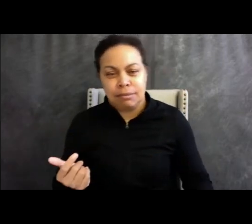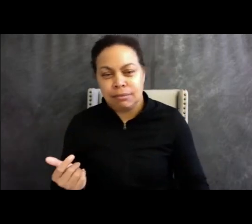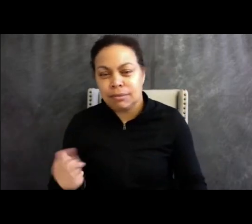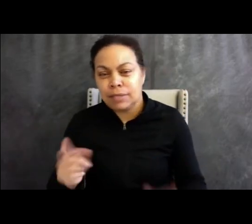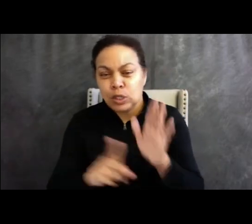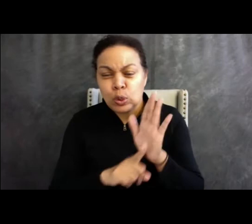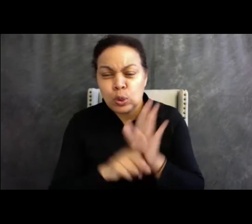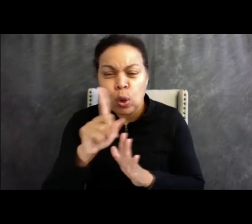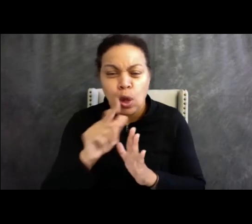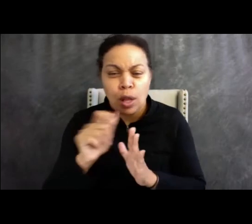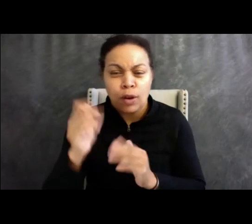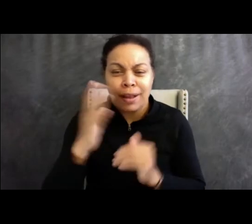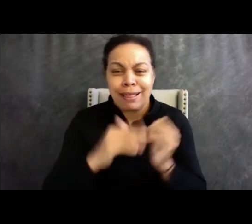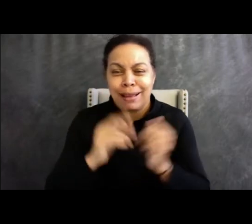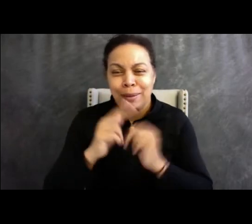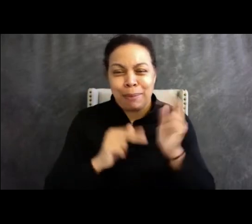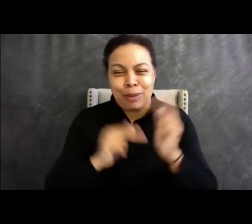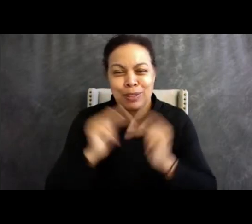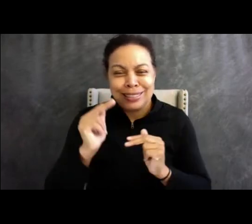taller than a building,